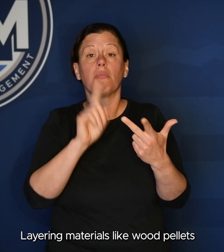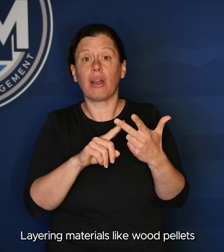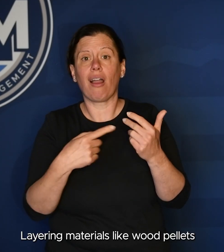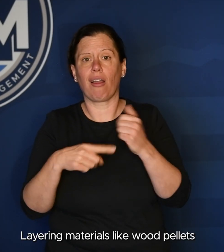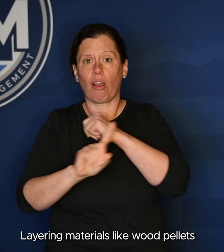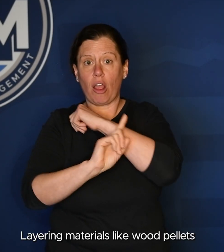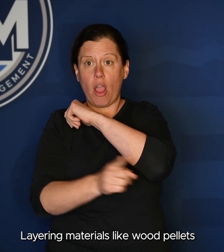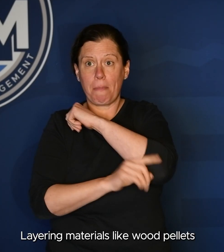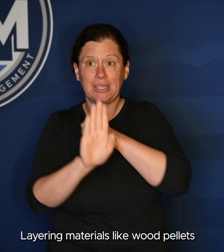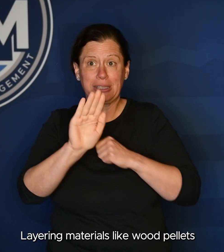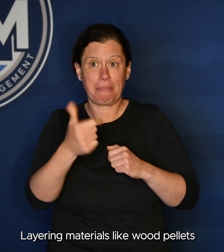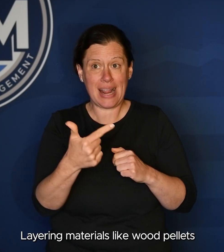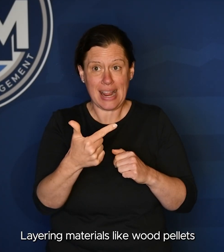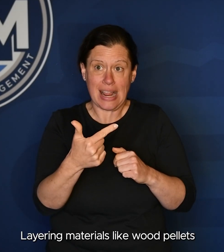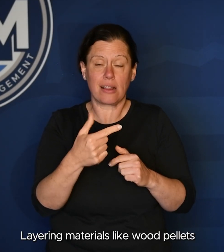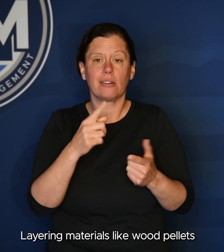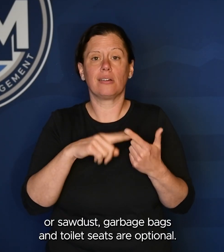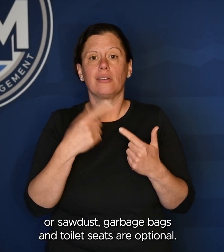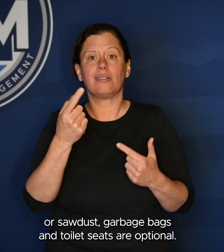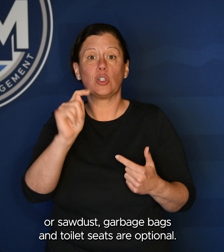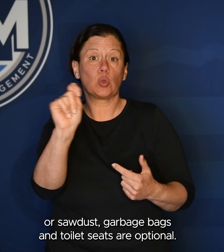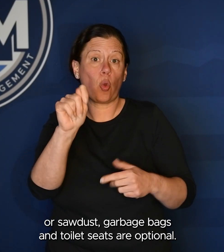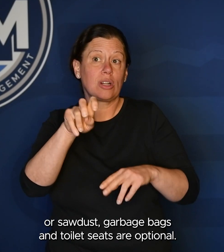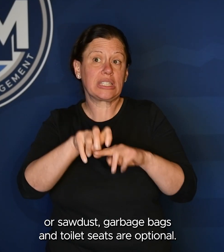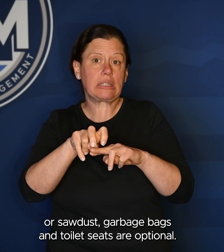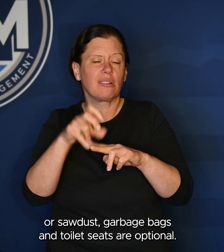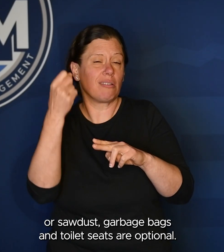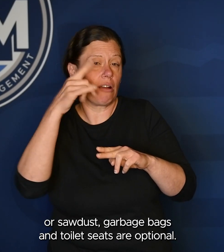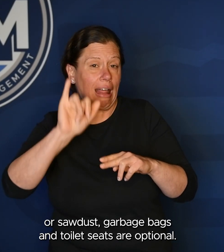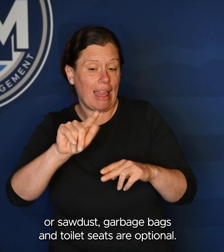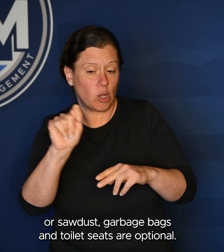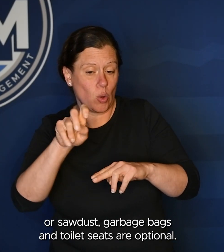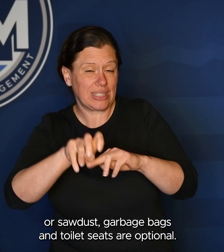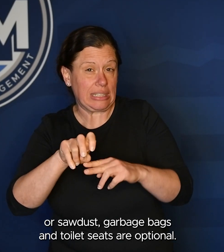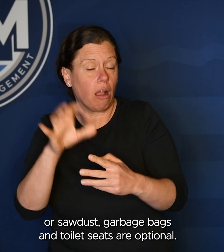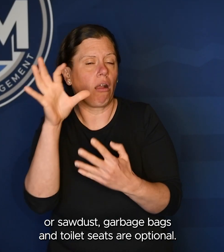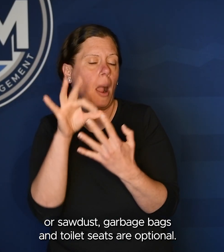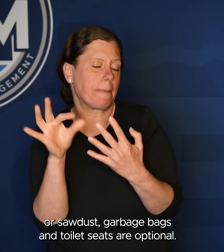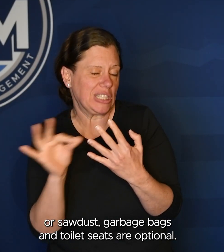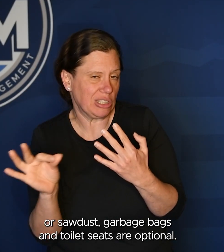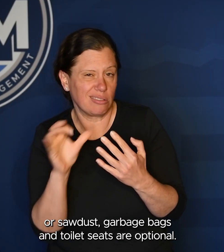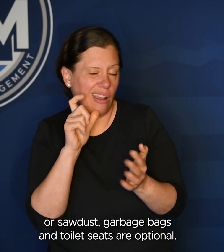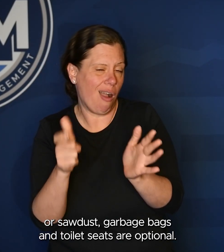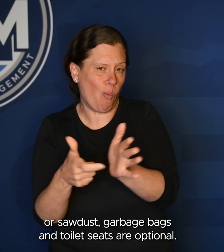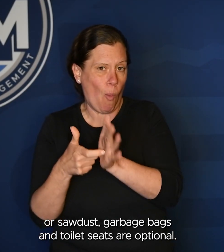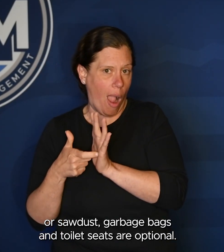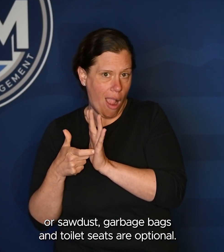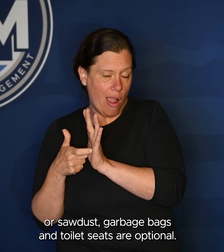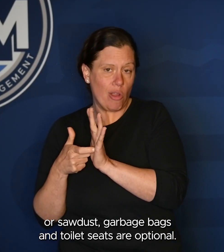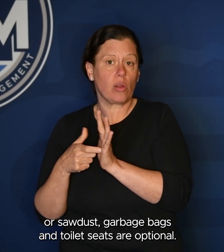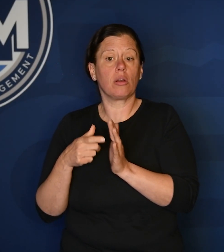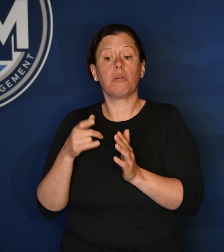Layering materials like wood pellets or sawdust, garbage bags, and toilet seats are optional.